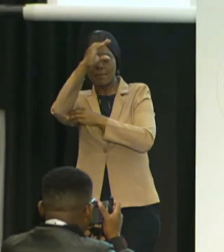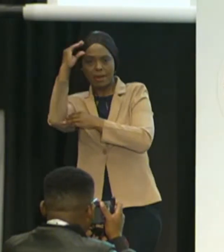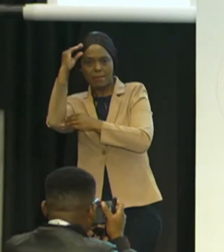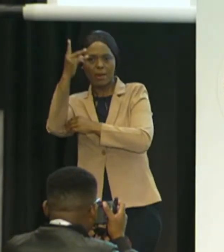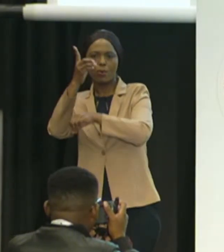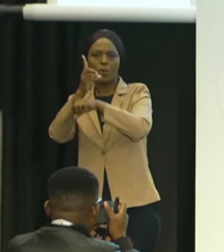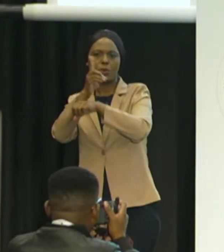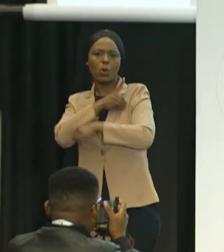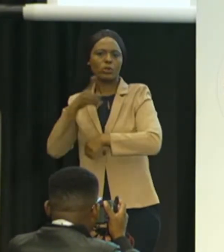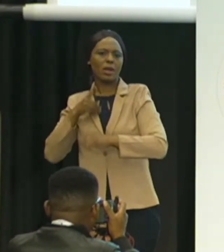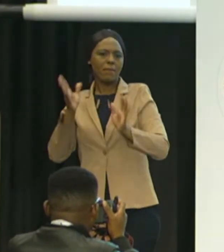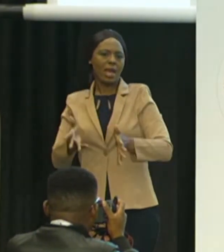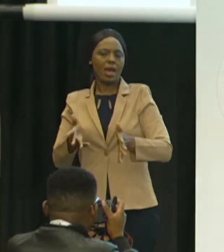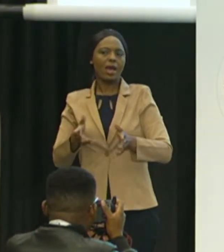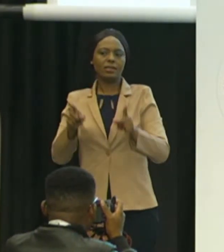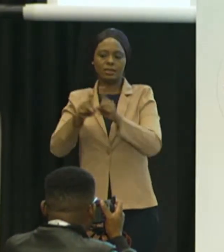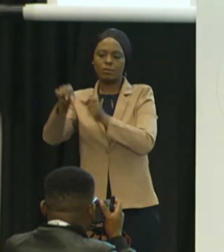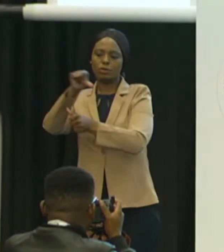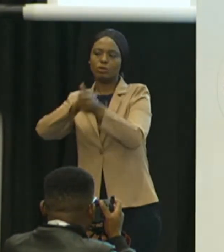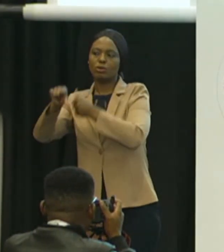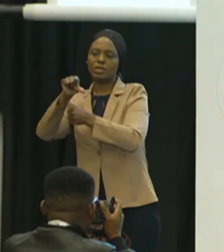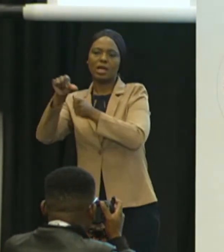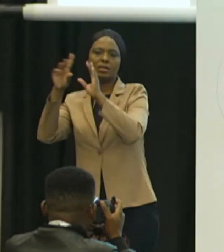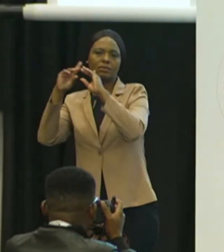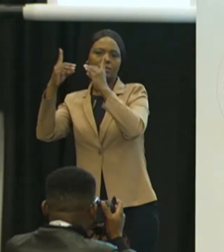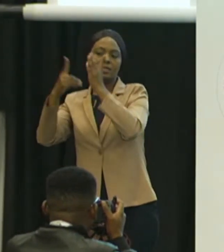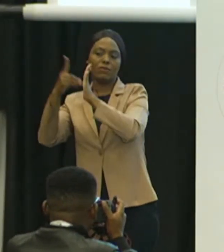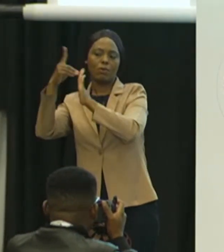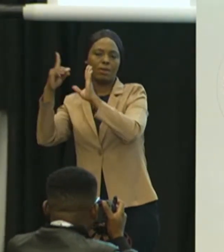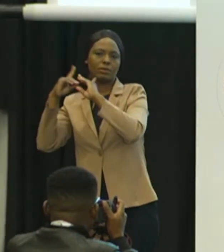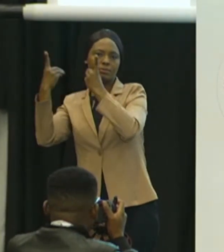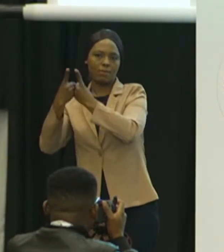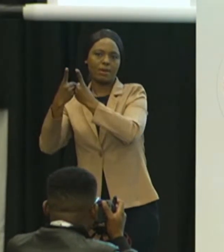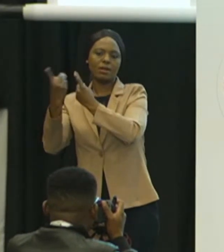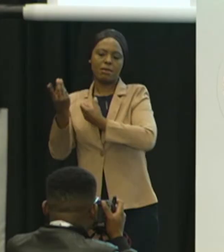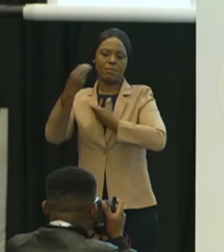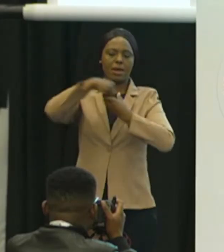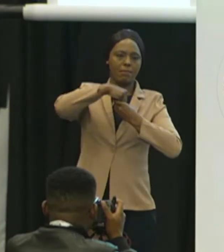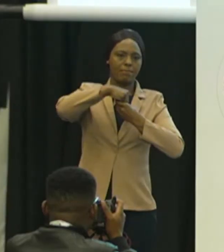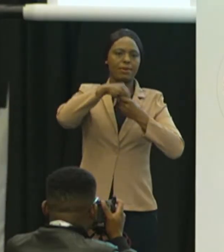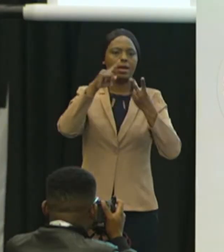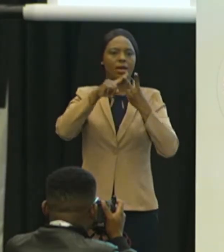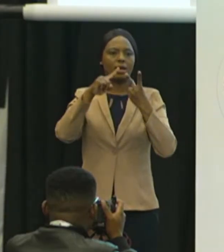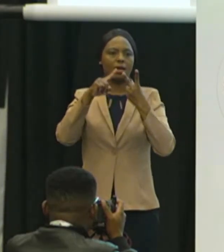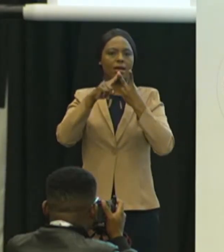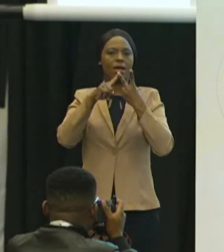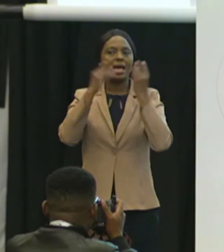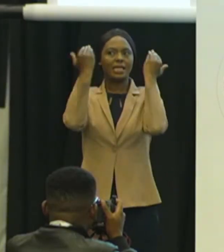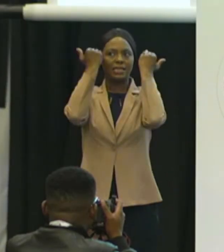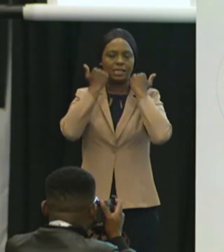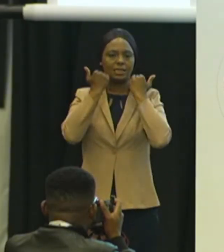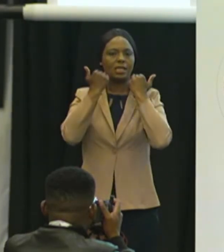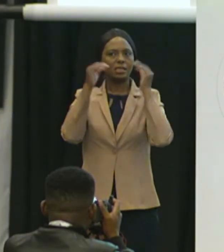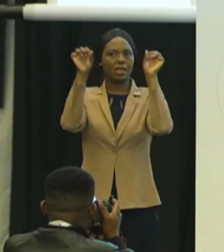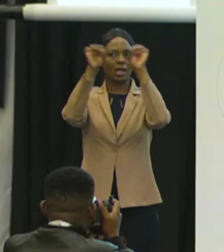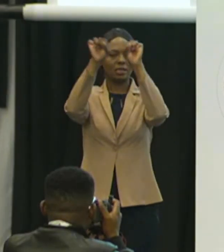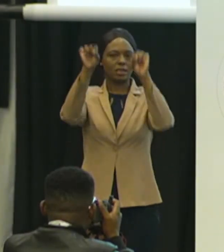development department is also part of this, the justice system,